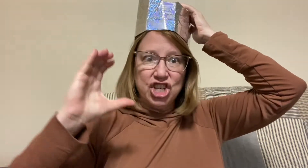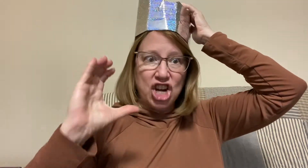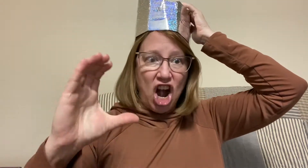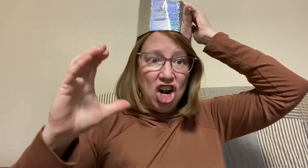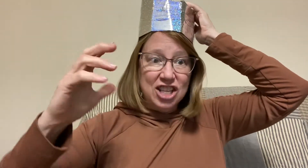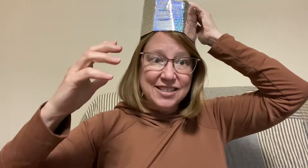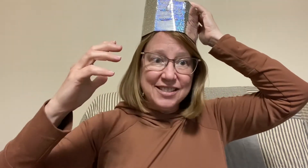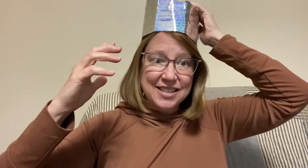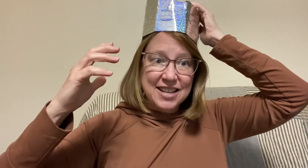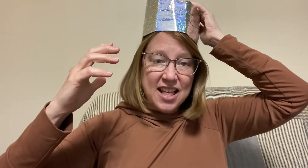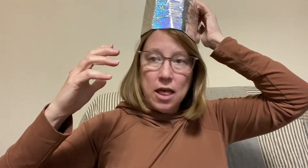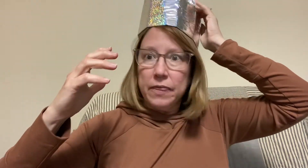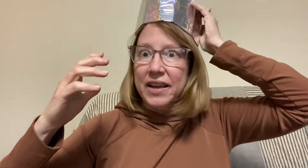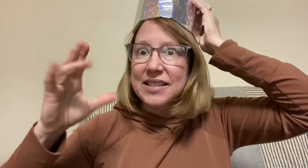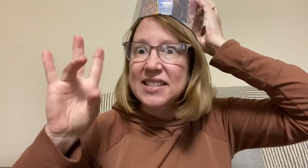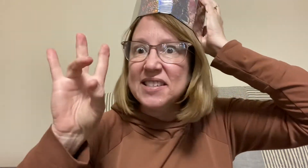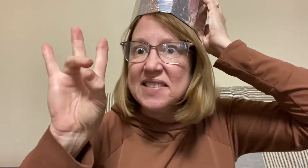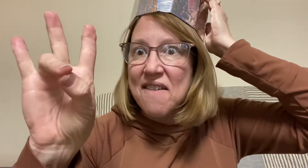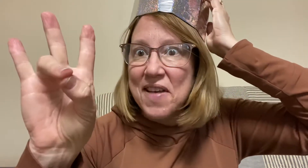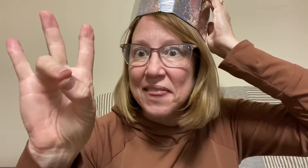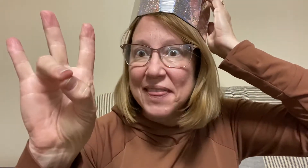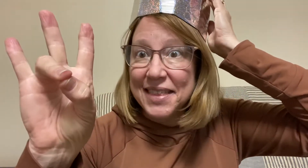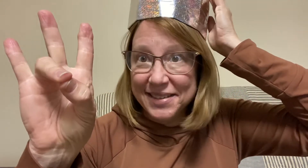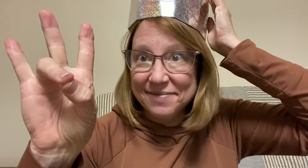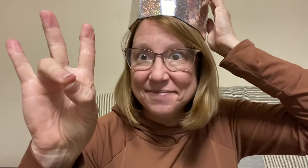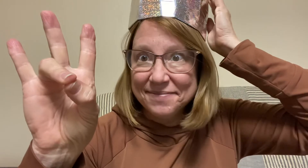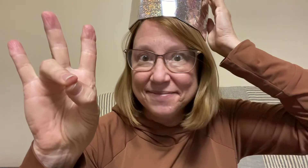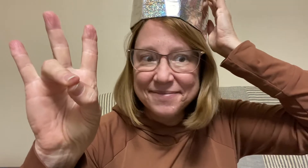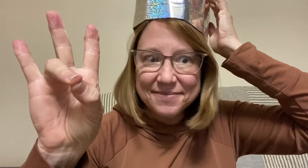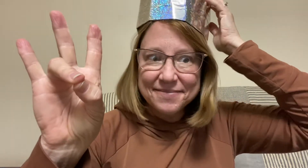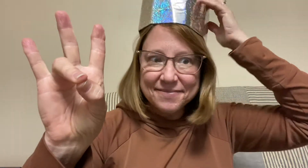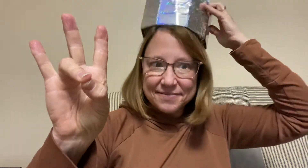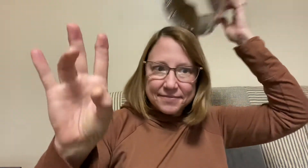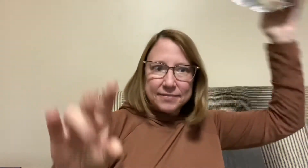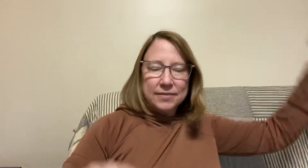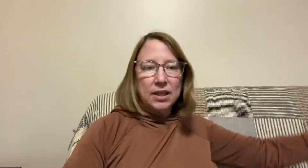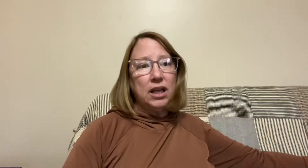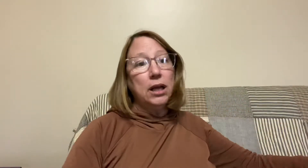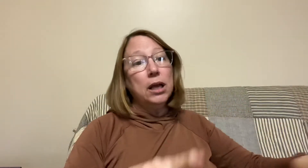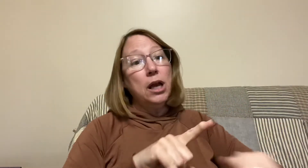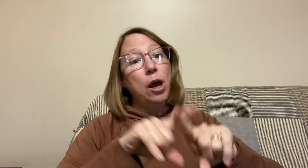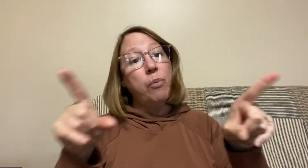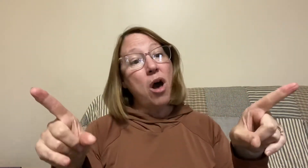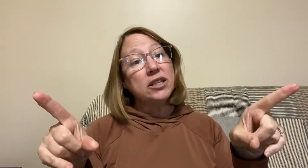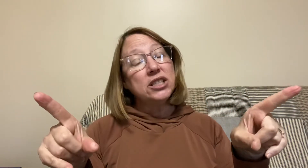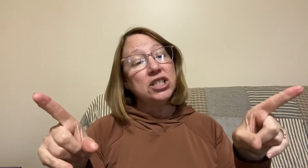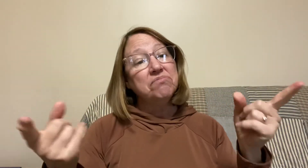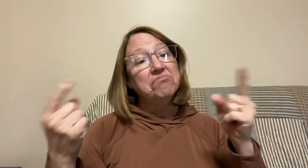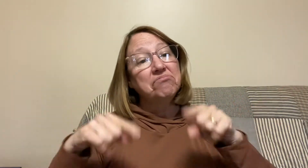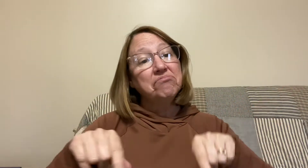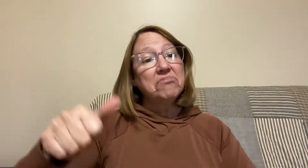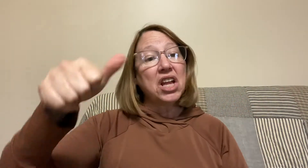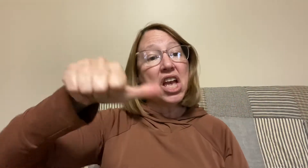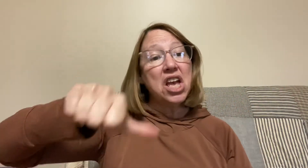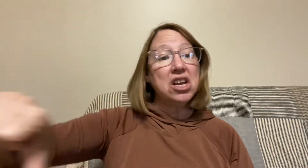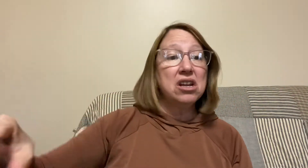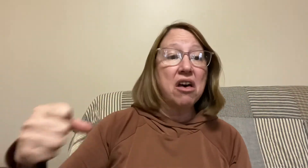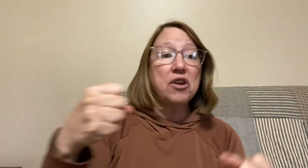She was able to free the town of Orleans from English control, and she helped